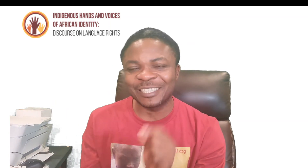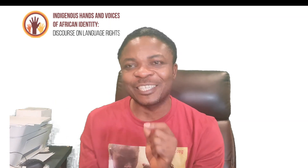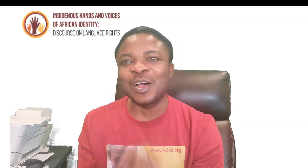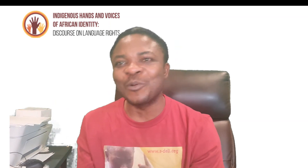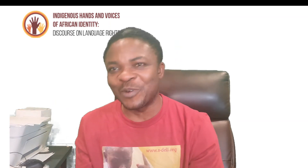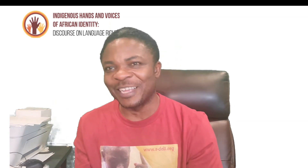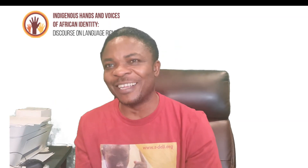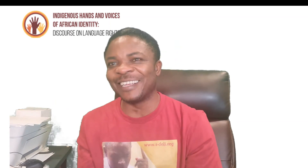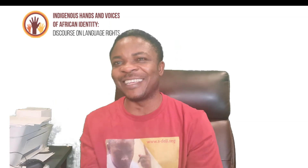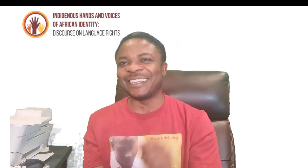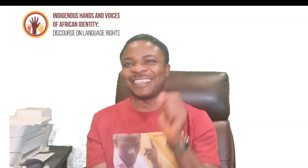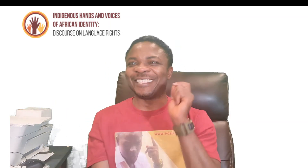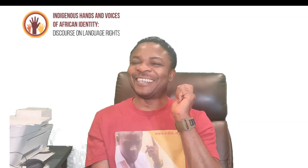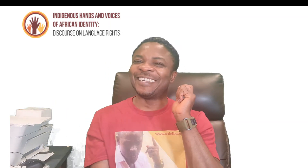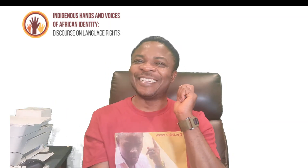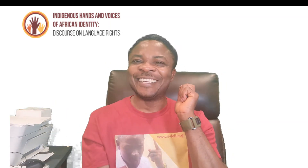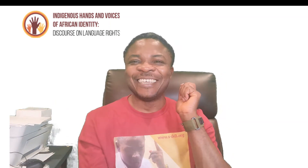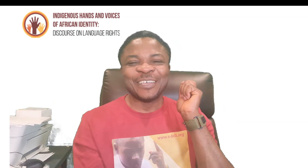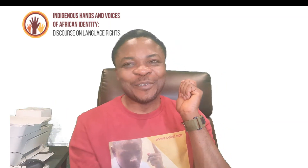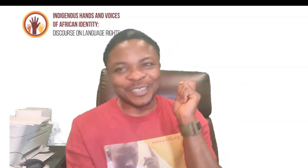Nakasela Nachawe.